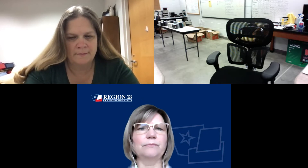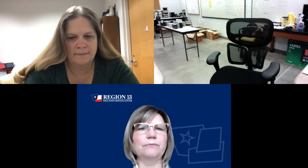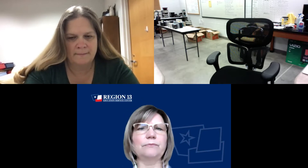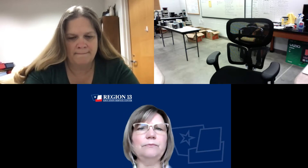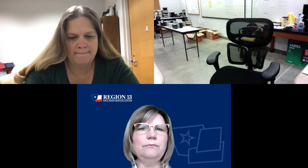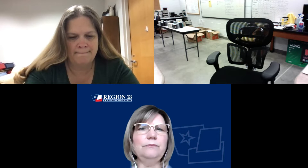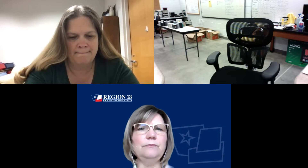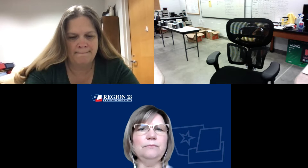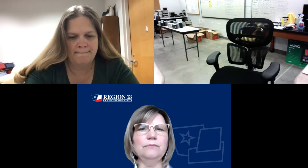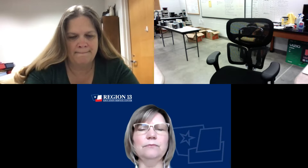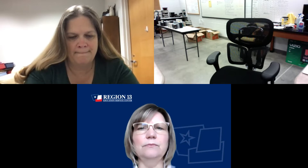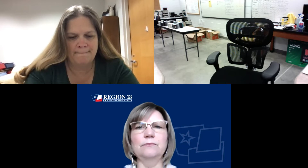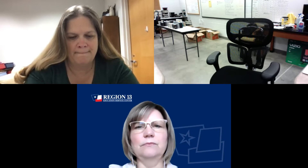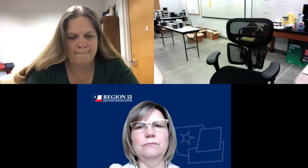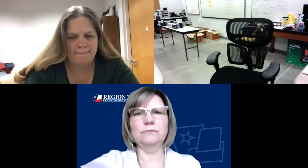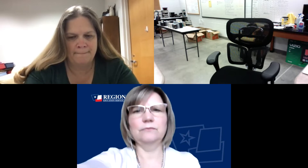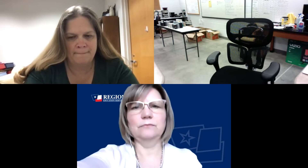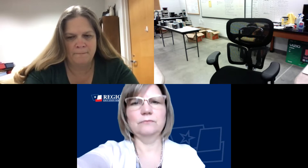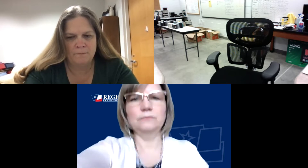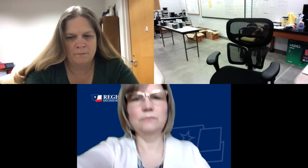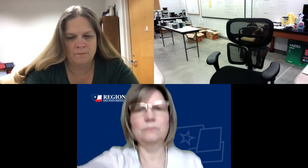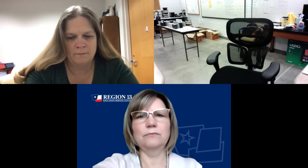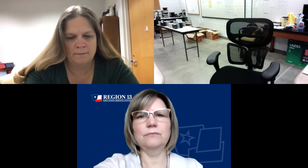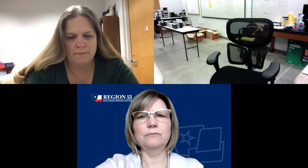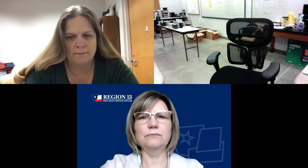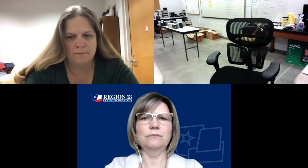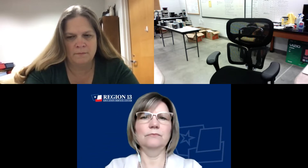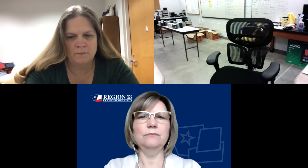And so we have everything set up for you. And,